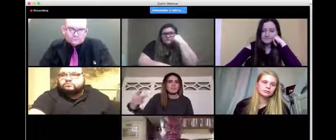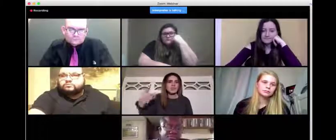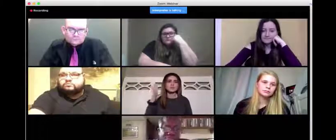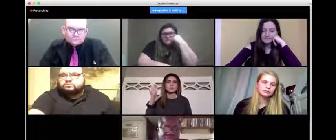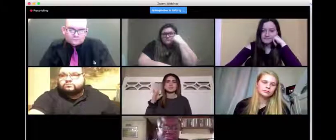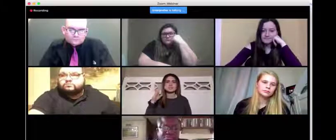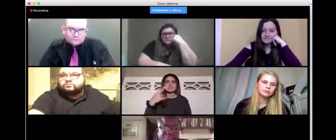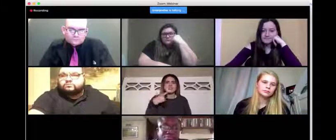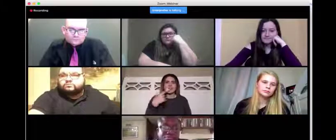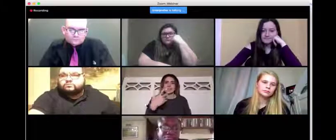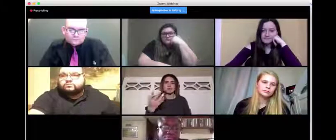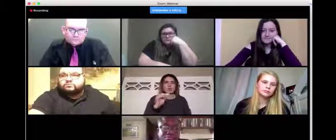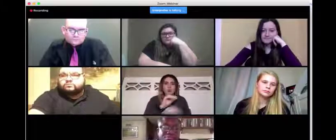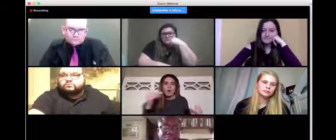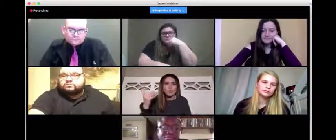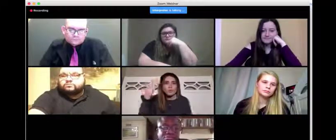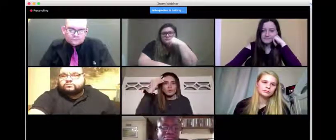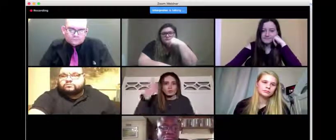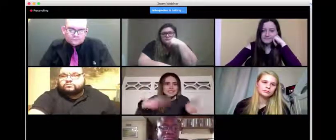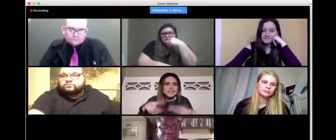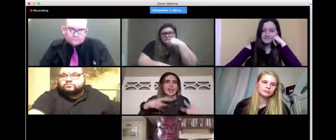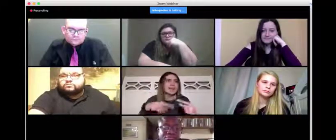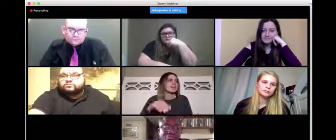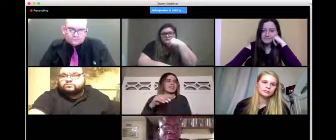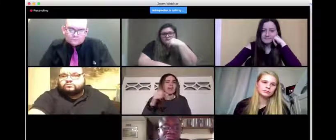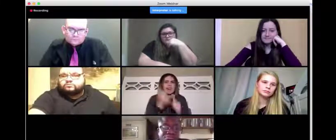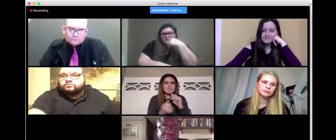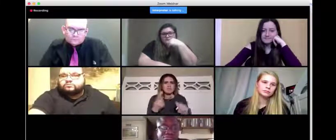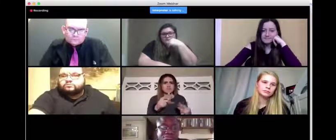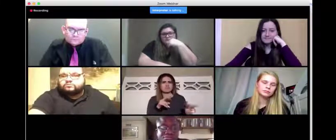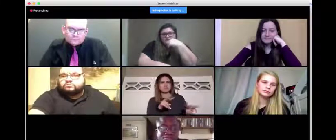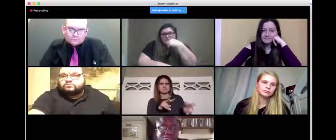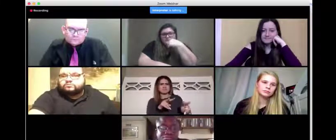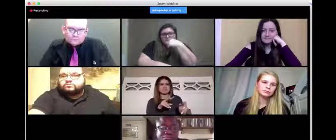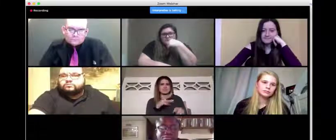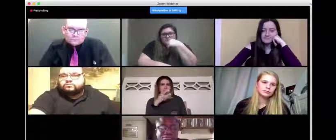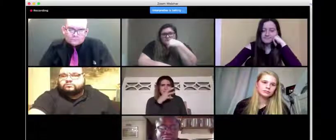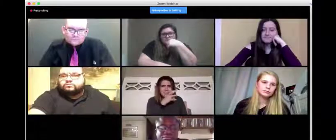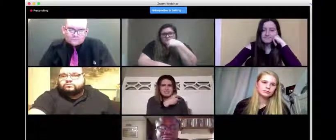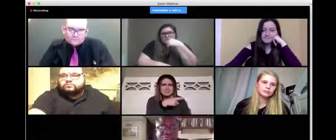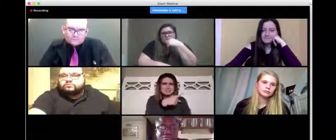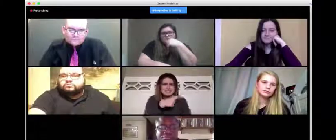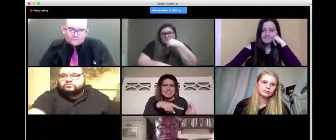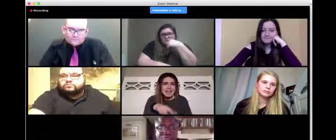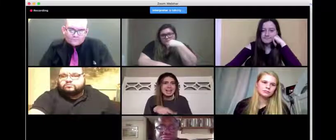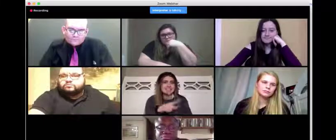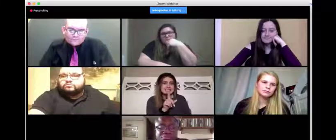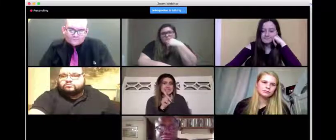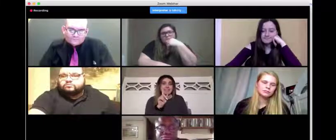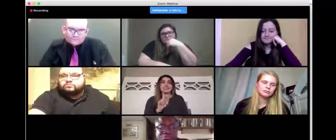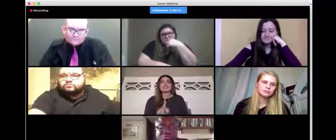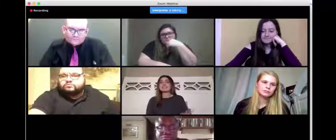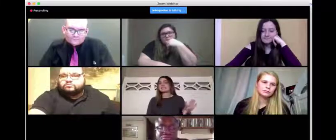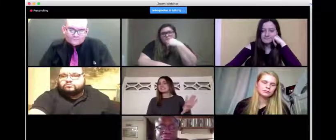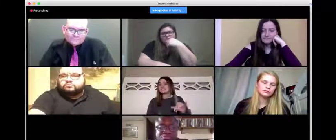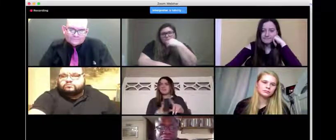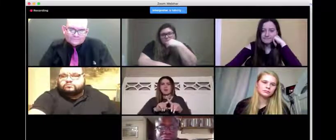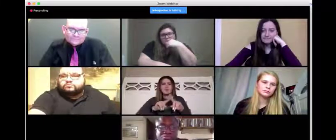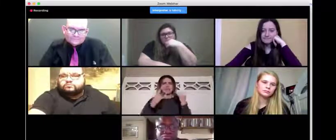or, they would look at that and say, oh, that's a weird sign or something. But now, it seems more normal. It's becoming the new normal.